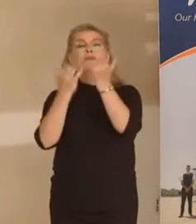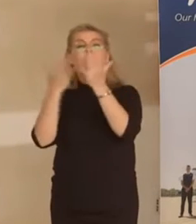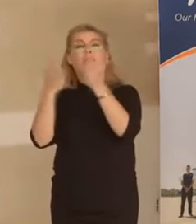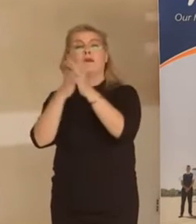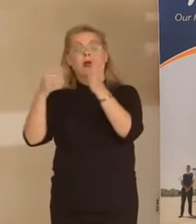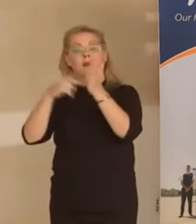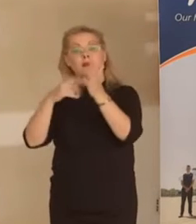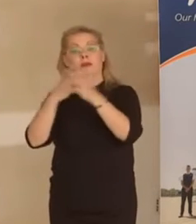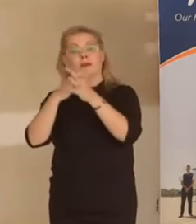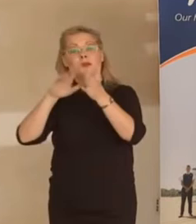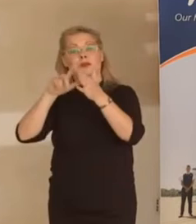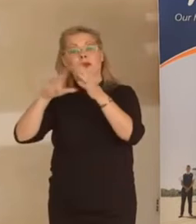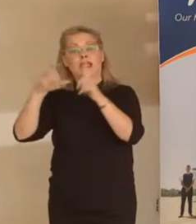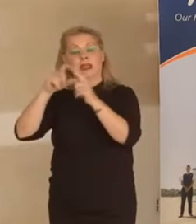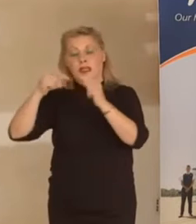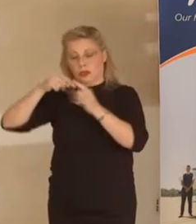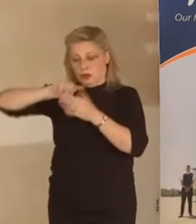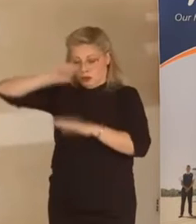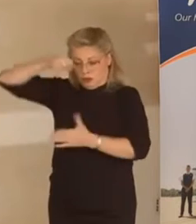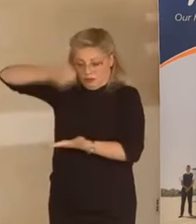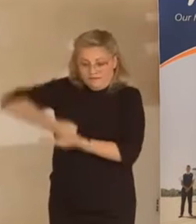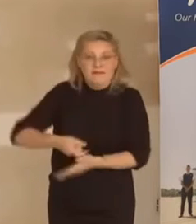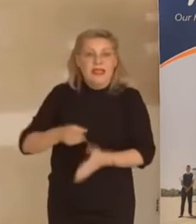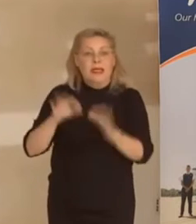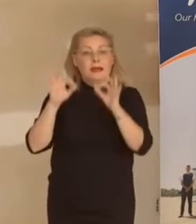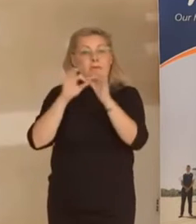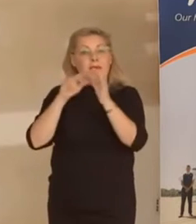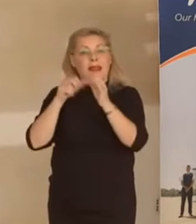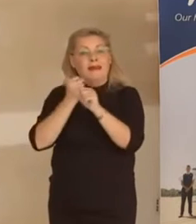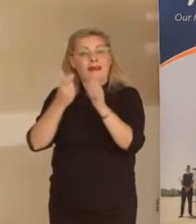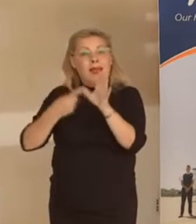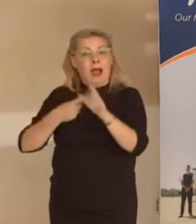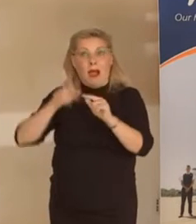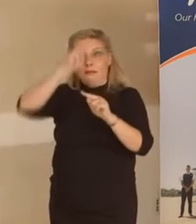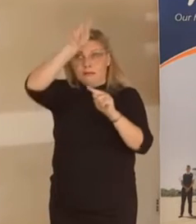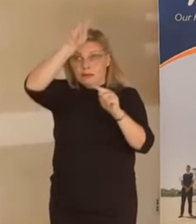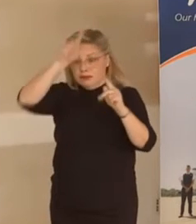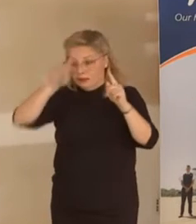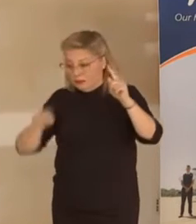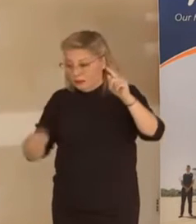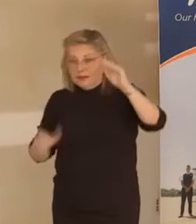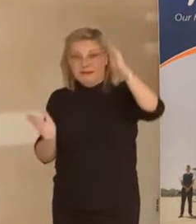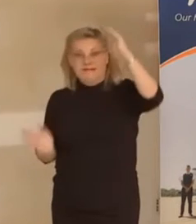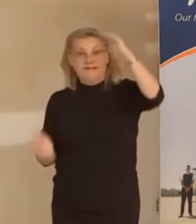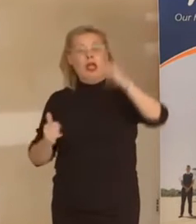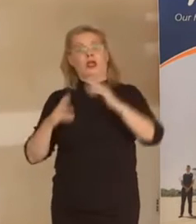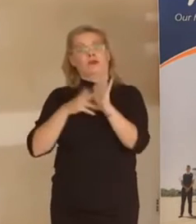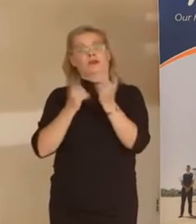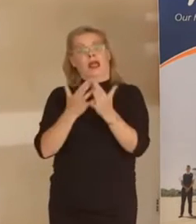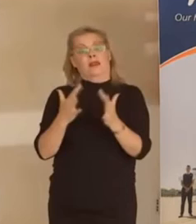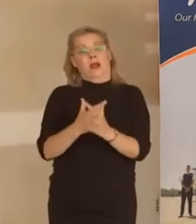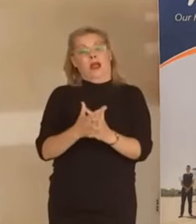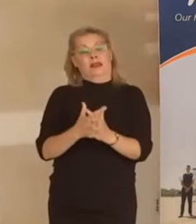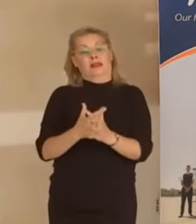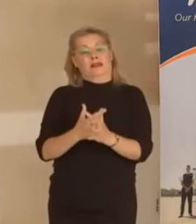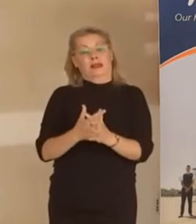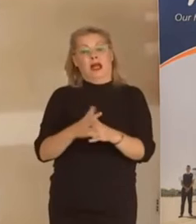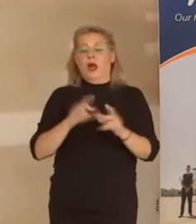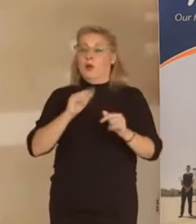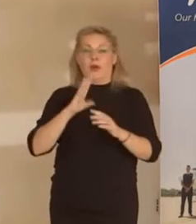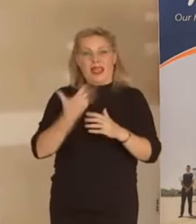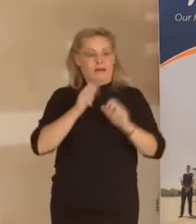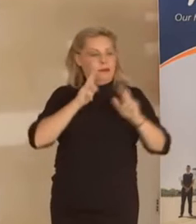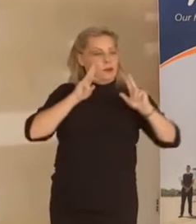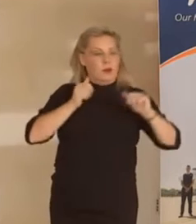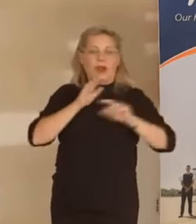state. It's years and years of investment that sets you up for success. That's exactly what we've done here in our